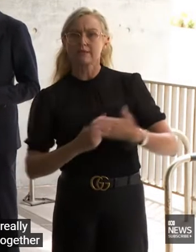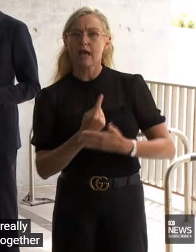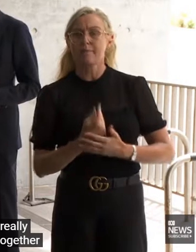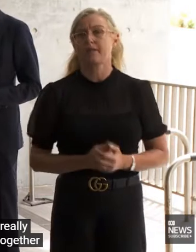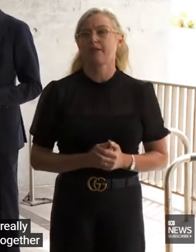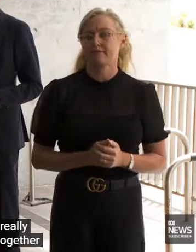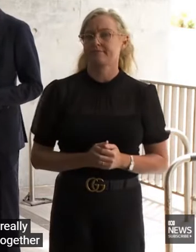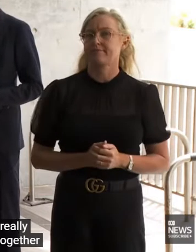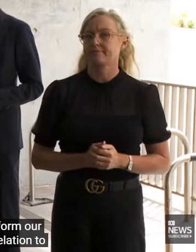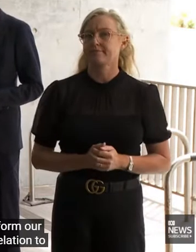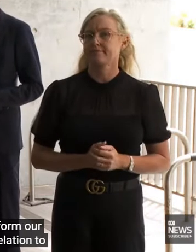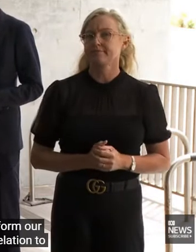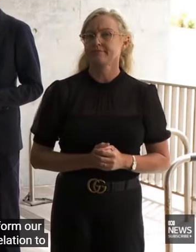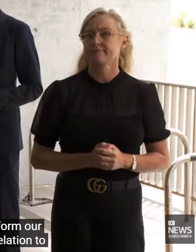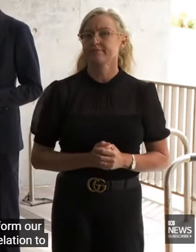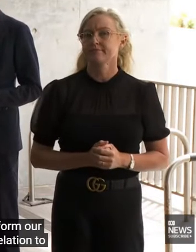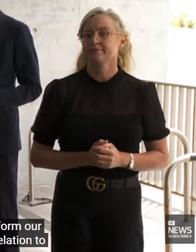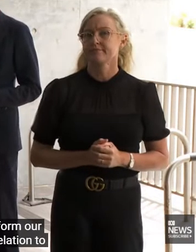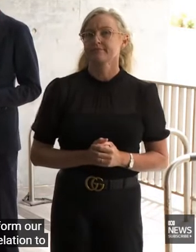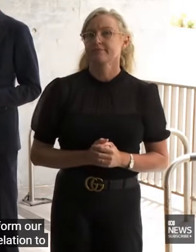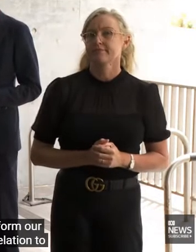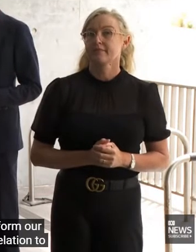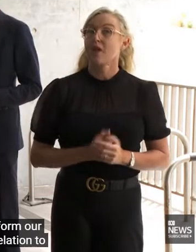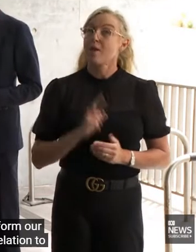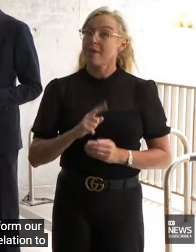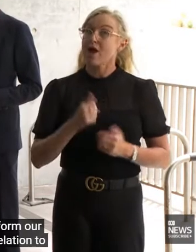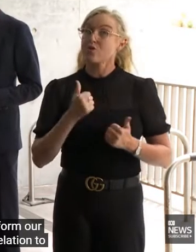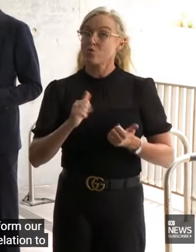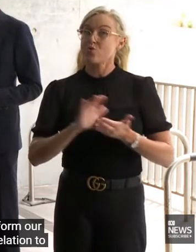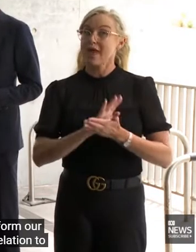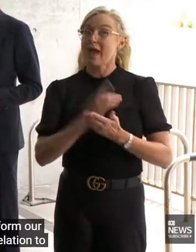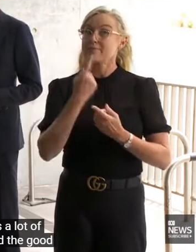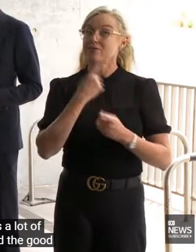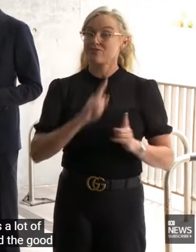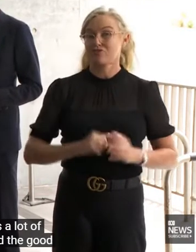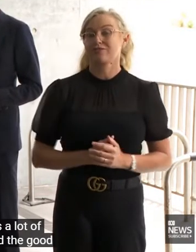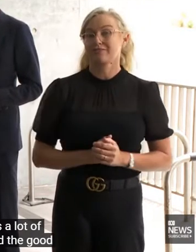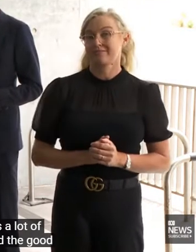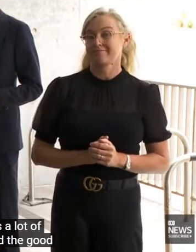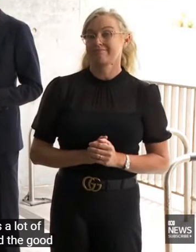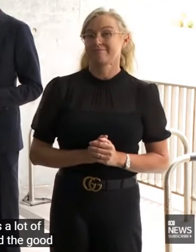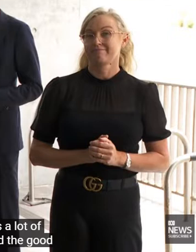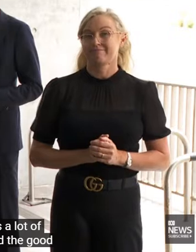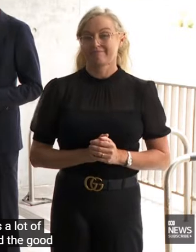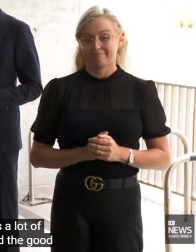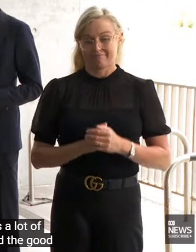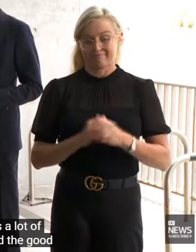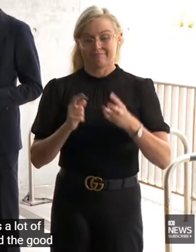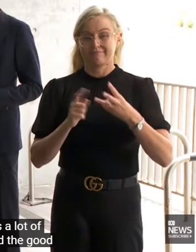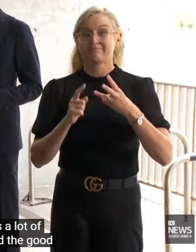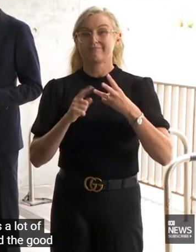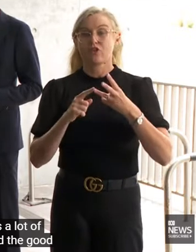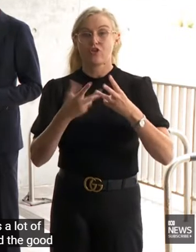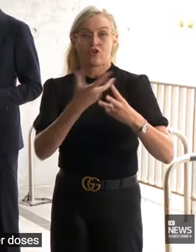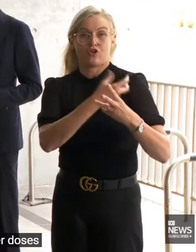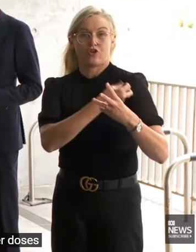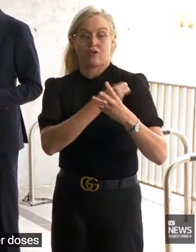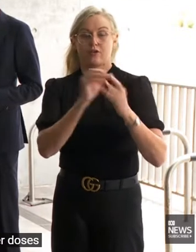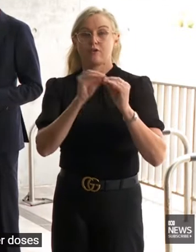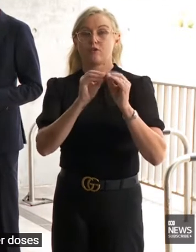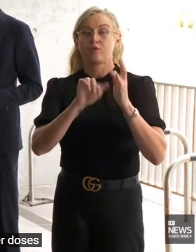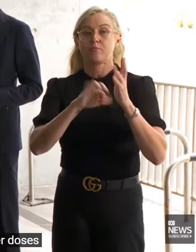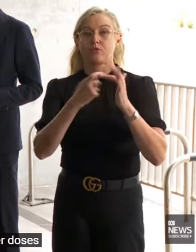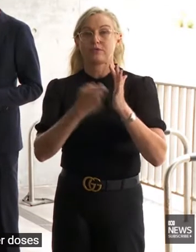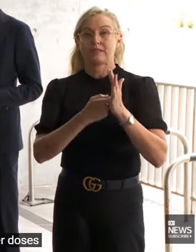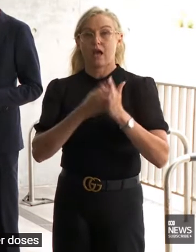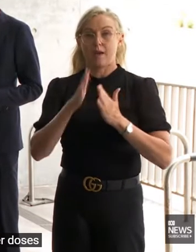to the Omicron. There is a lot of good news though, and the good news is that booster doses will